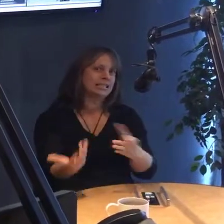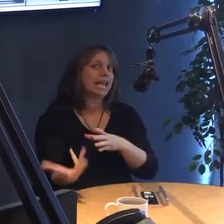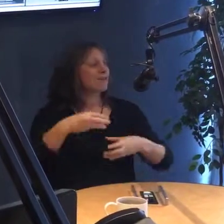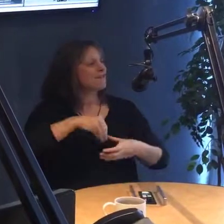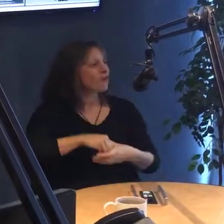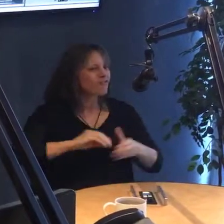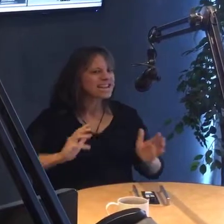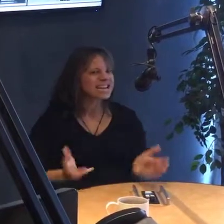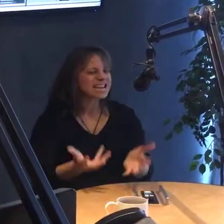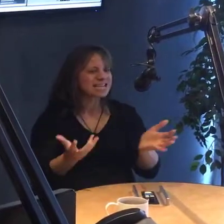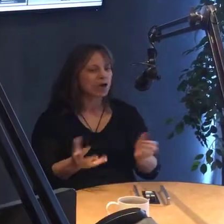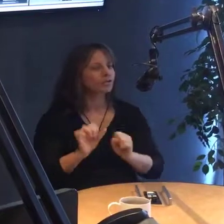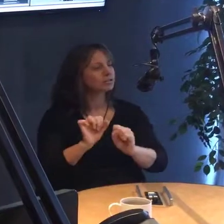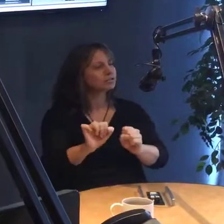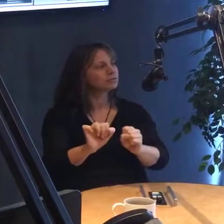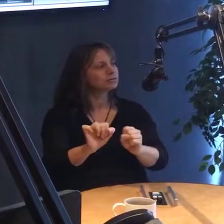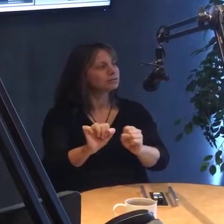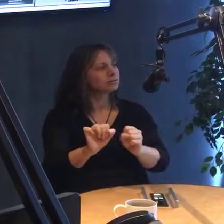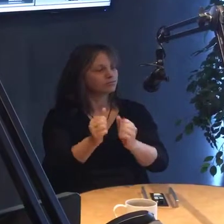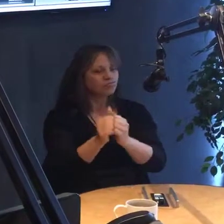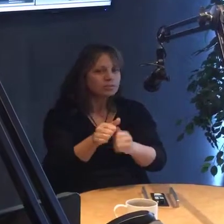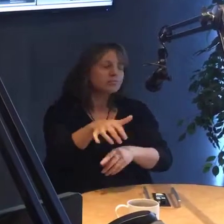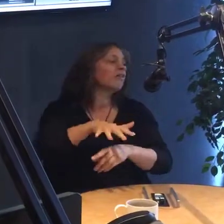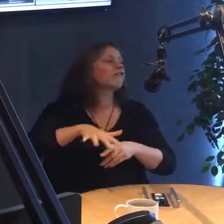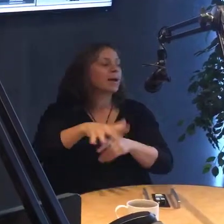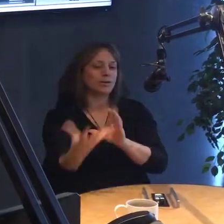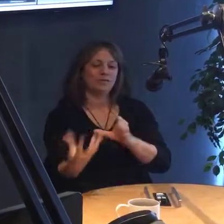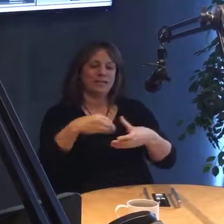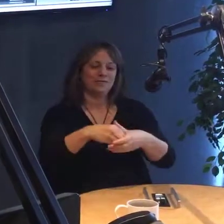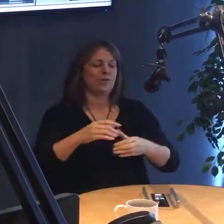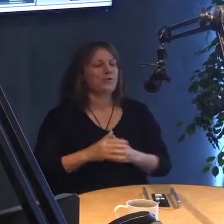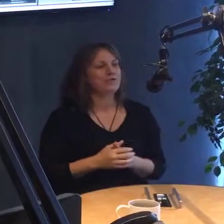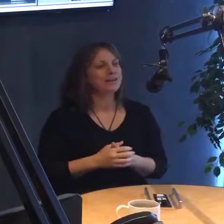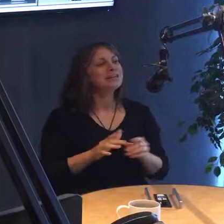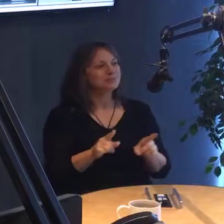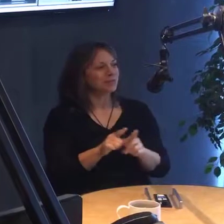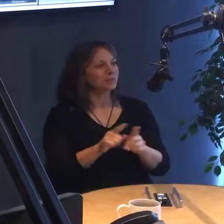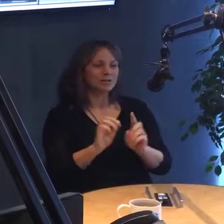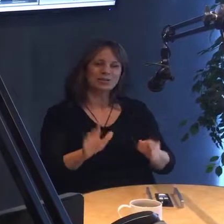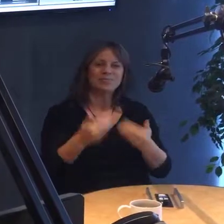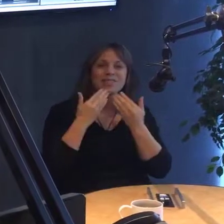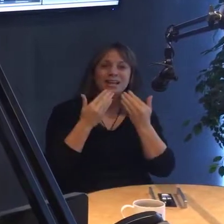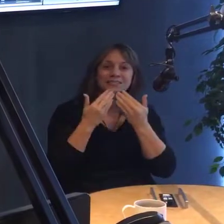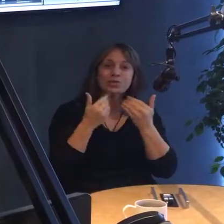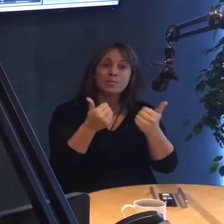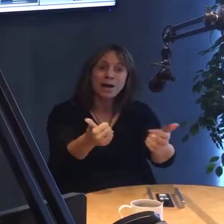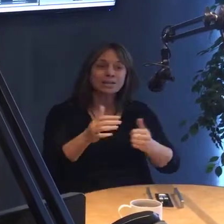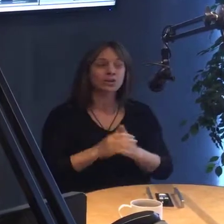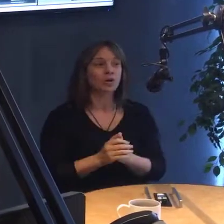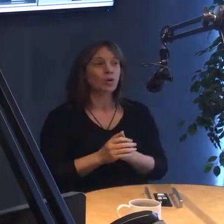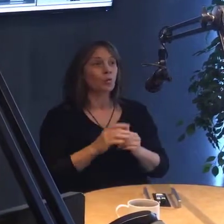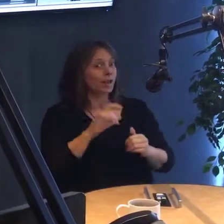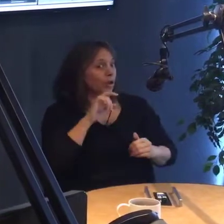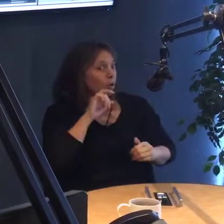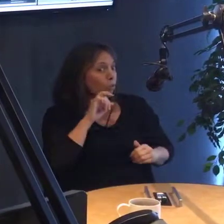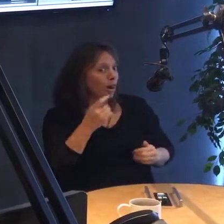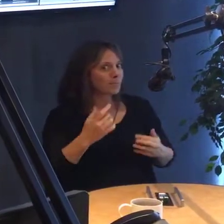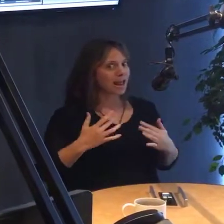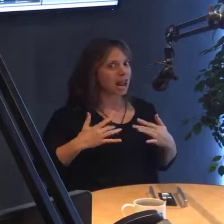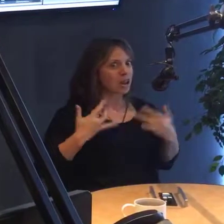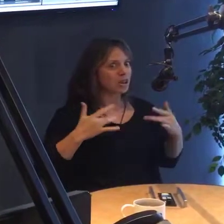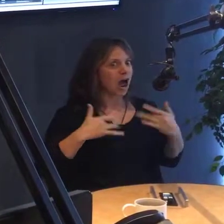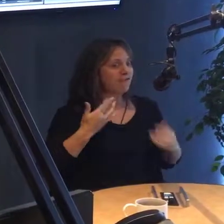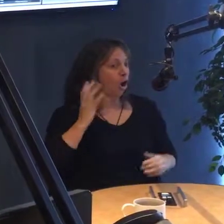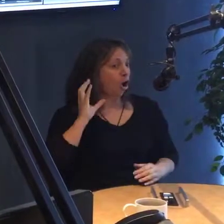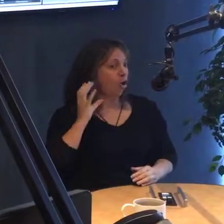encourage people in your social networks to participate in that as well. So yeah, thanks very much. We are going to be live on